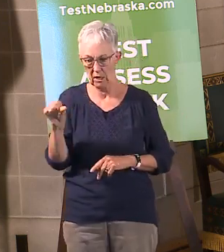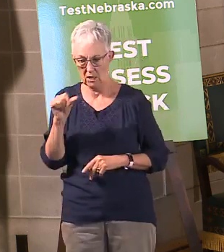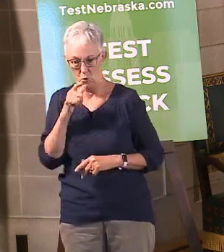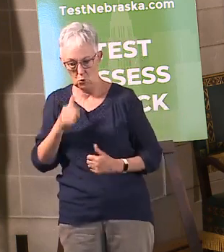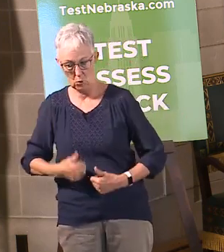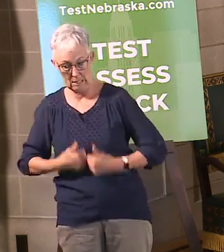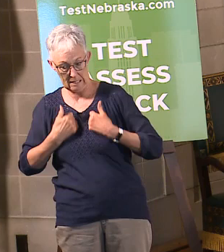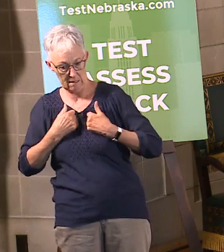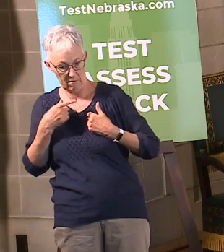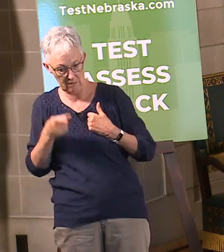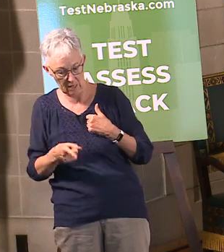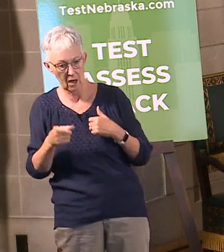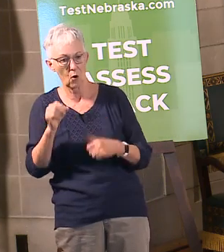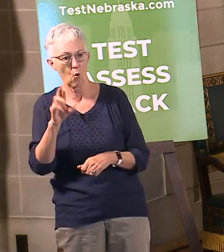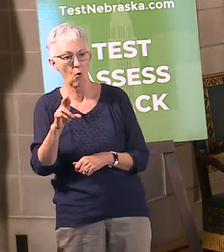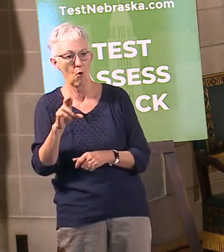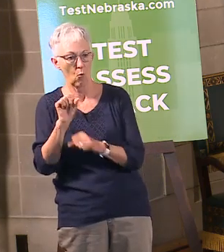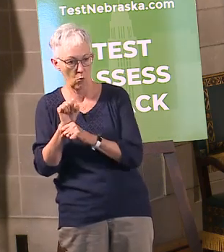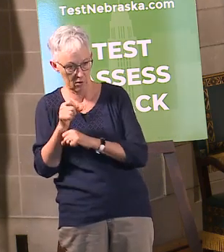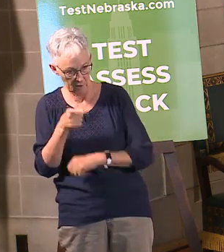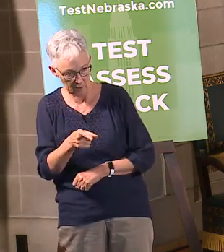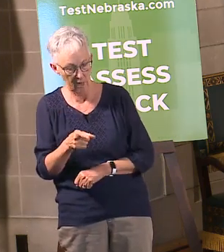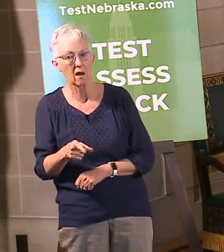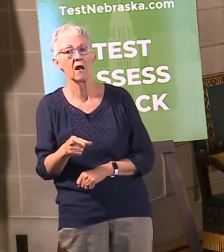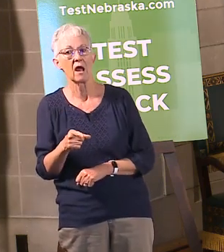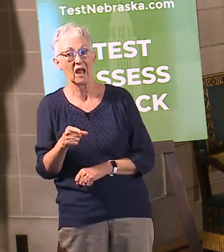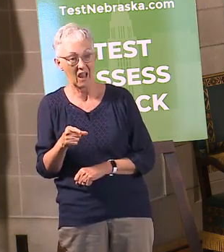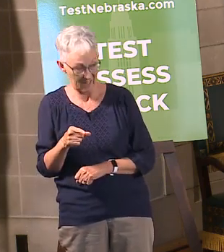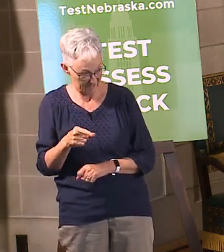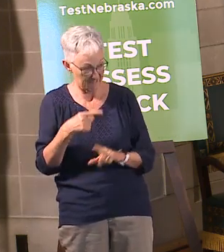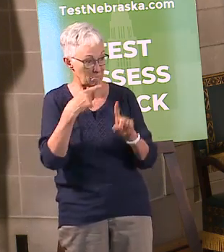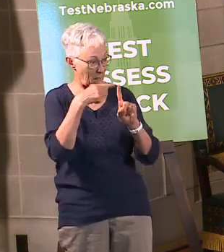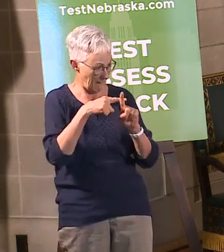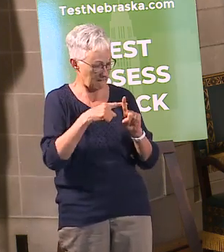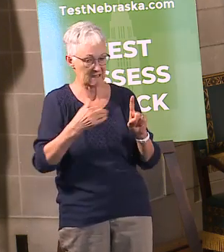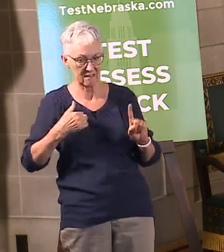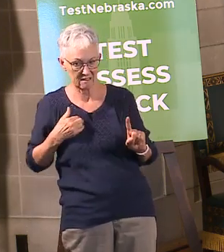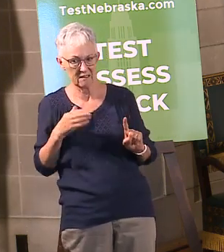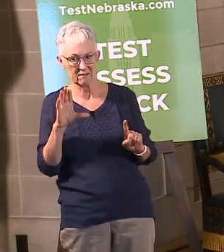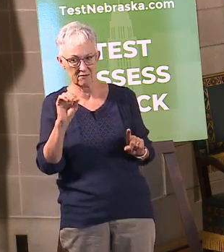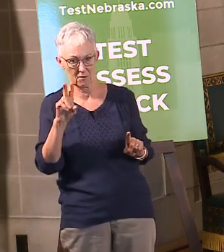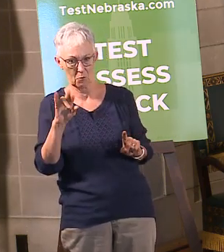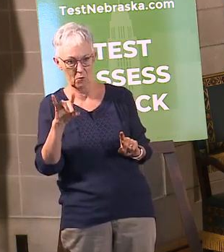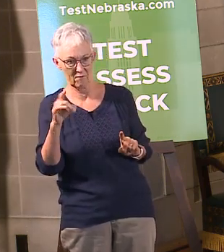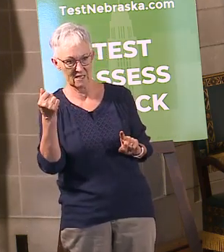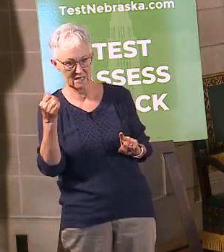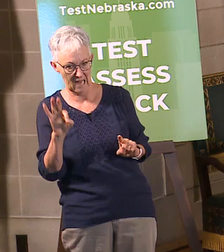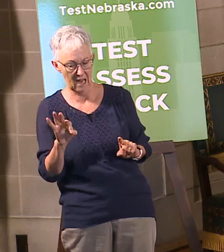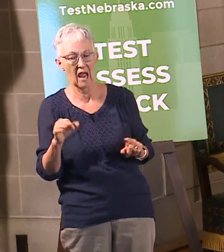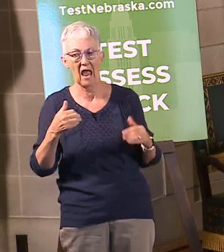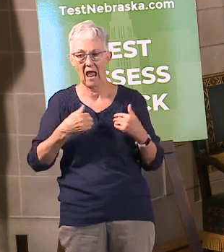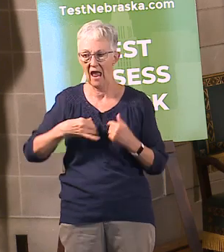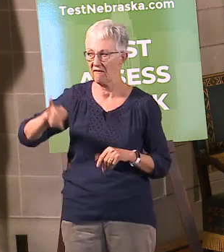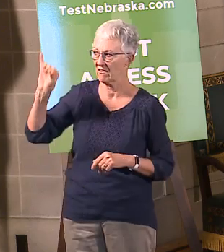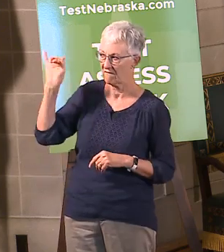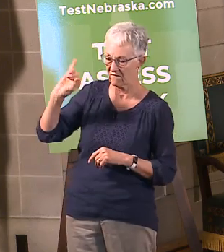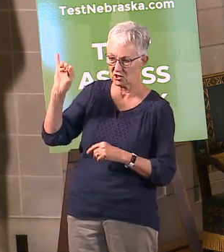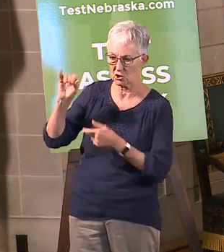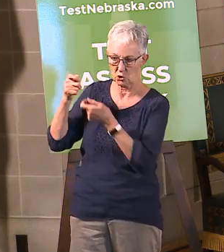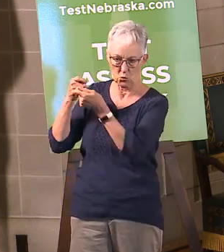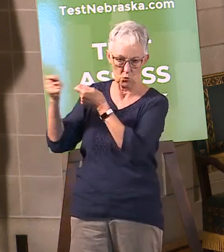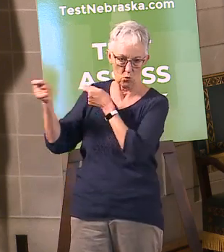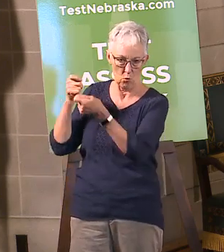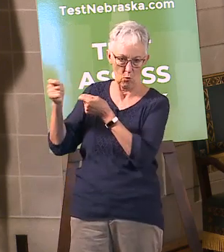COVID-19, an infection preventionist from Nebraska Medicine's Infection Control Assessment and Promotion Program,